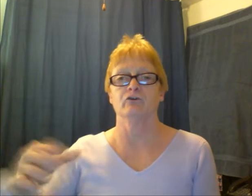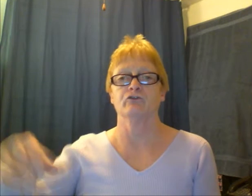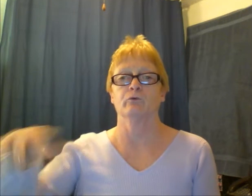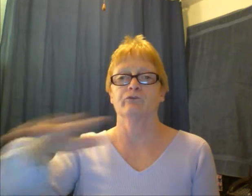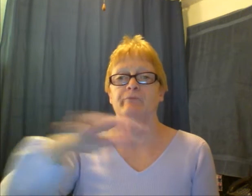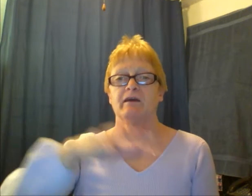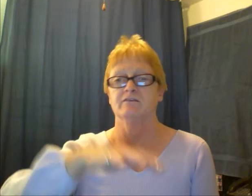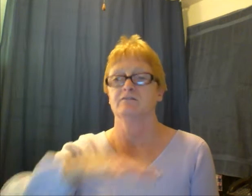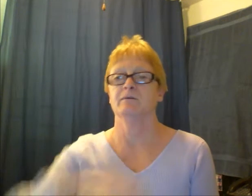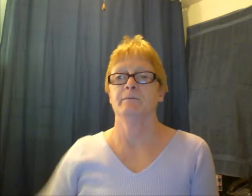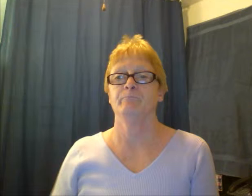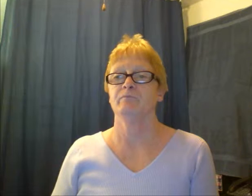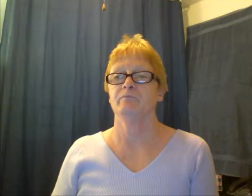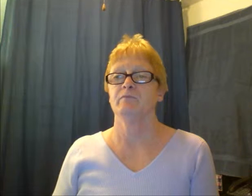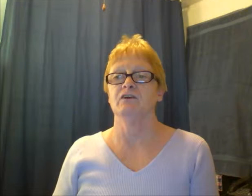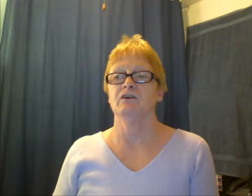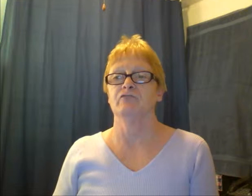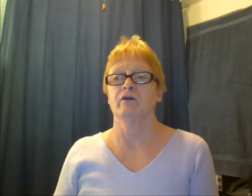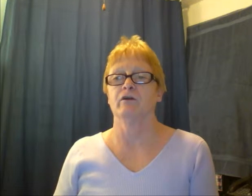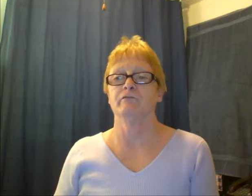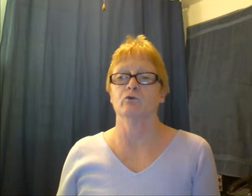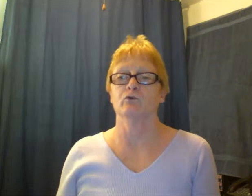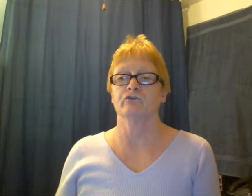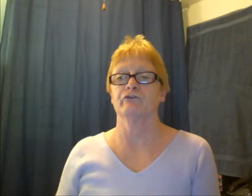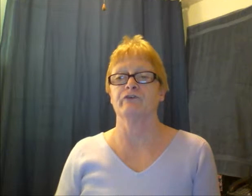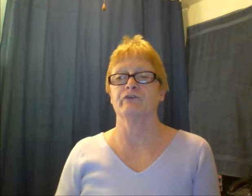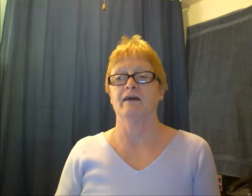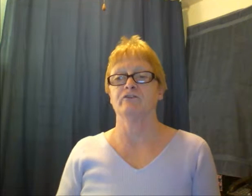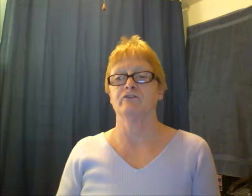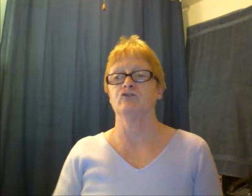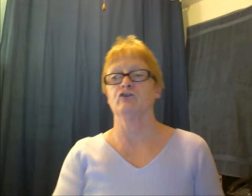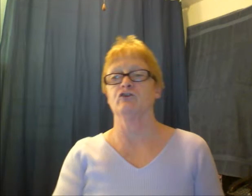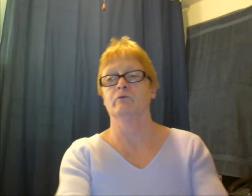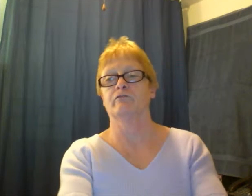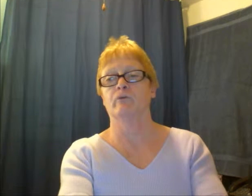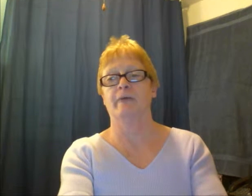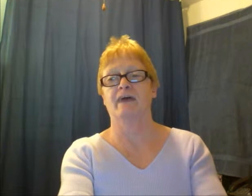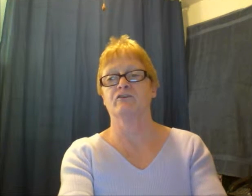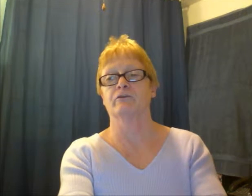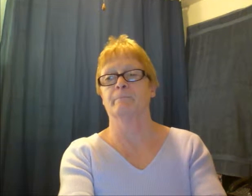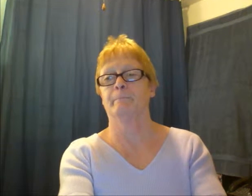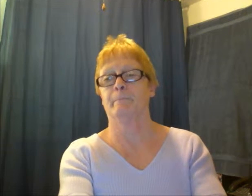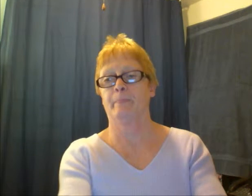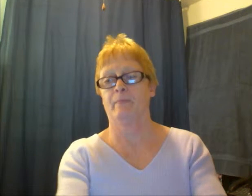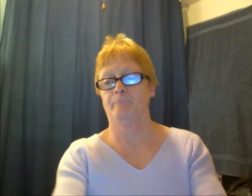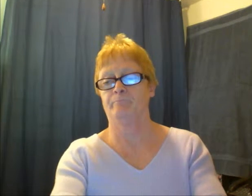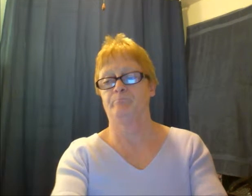virtual space in front of you or to the side so that you can refer back to them.